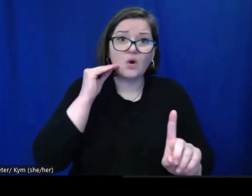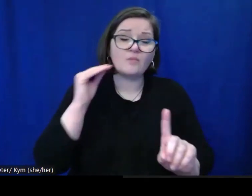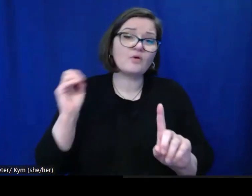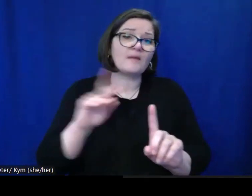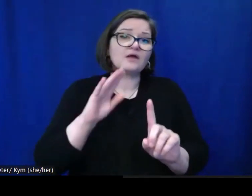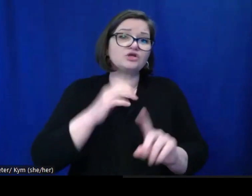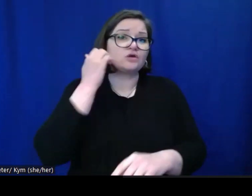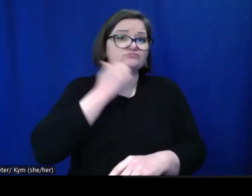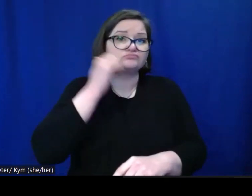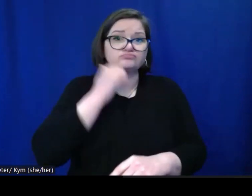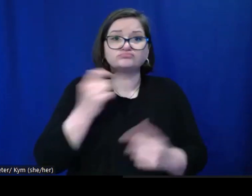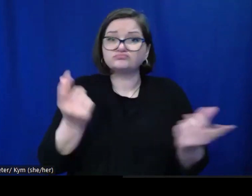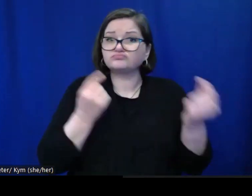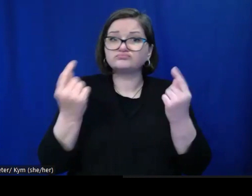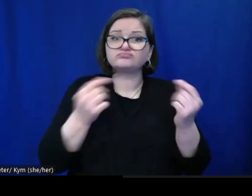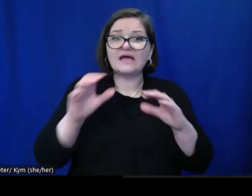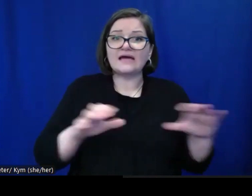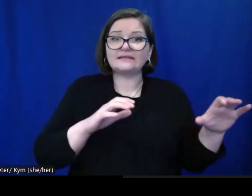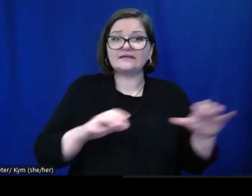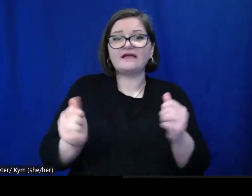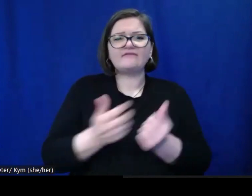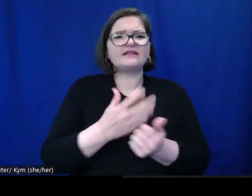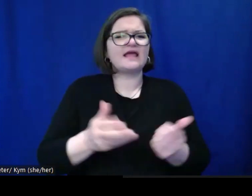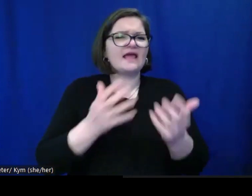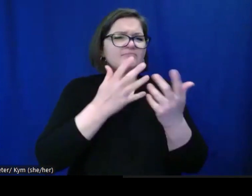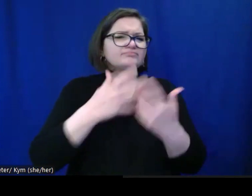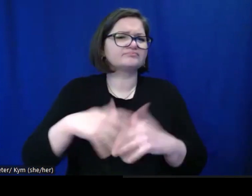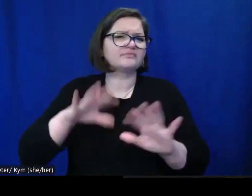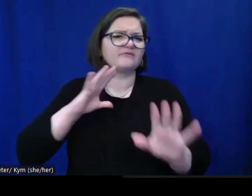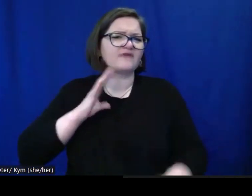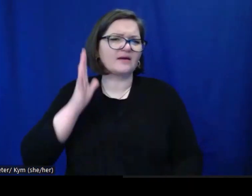of daily living. Everything will be fine.